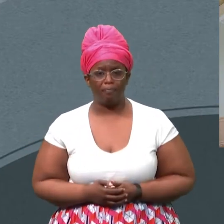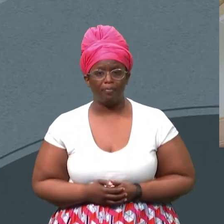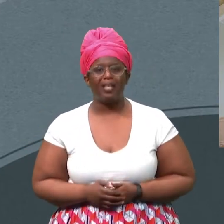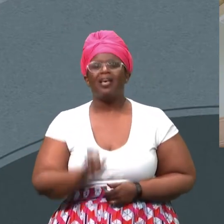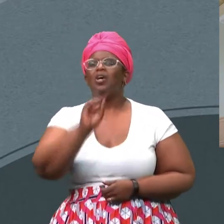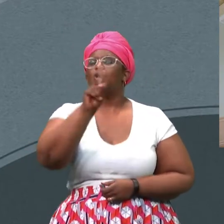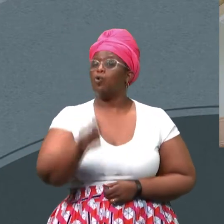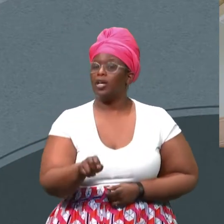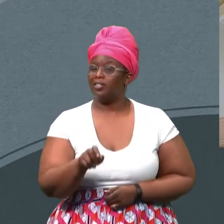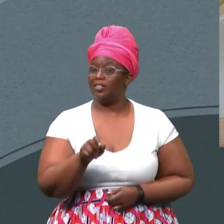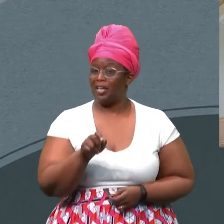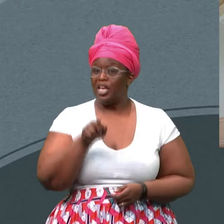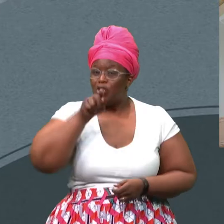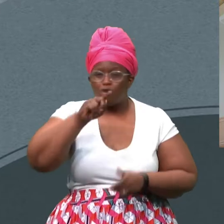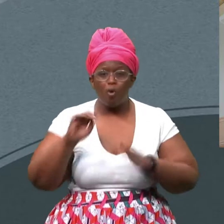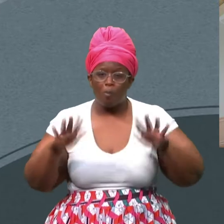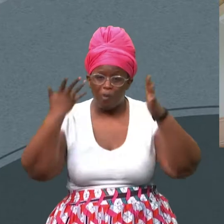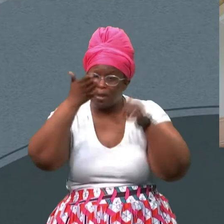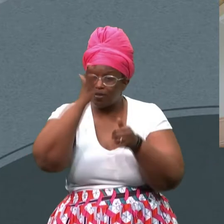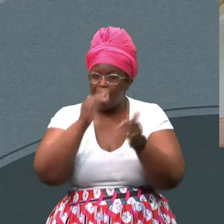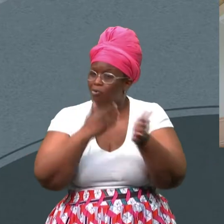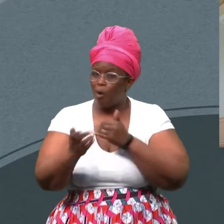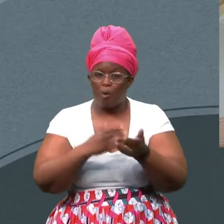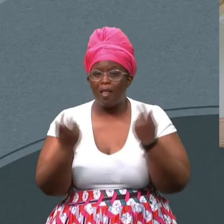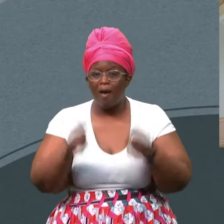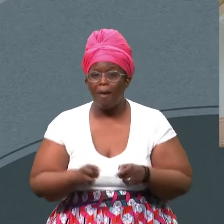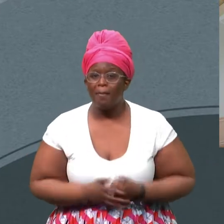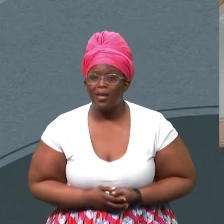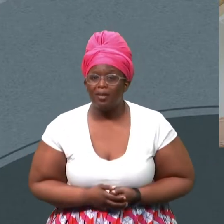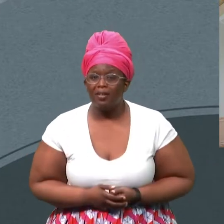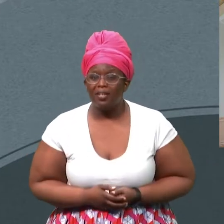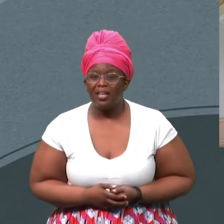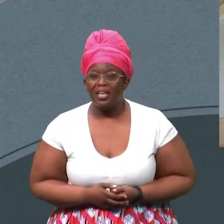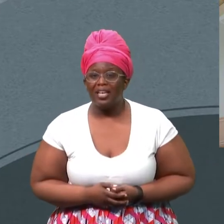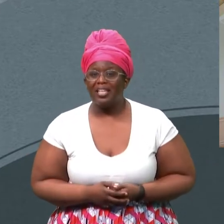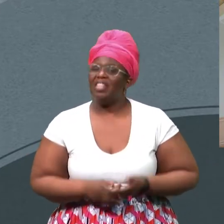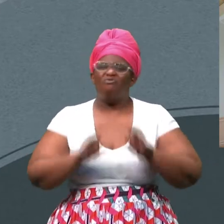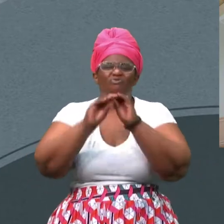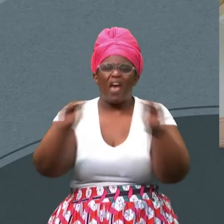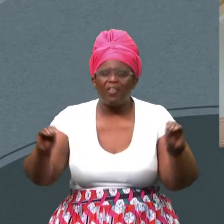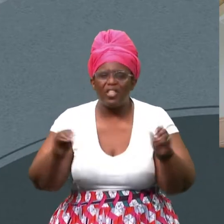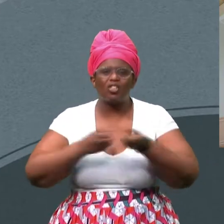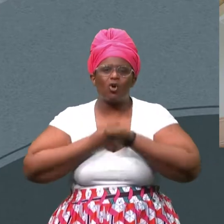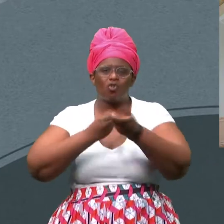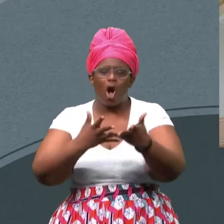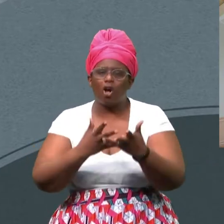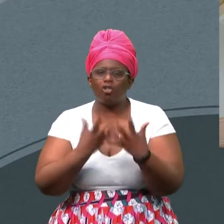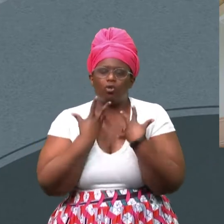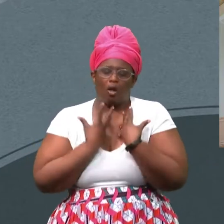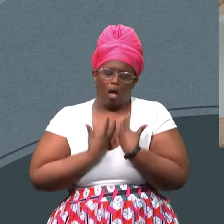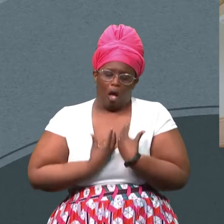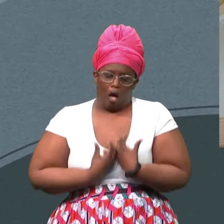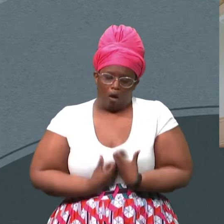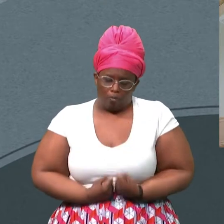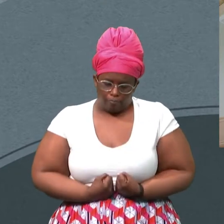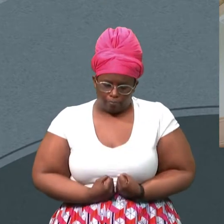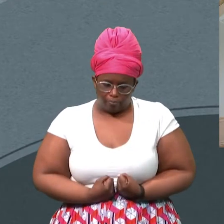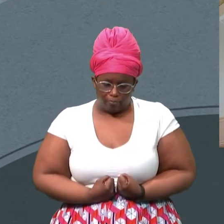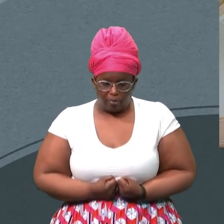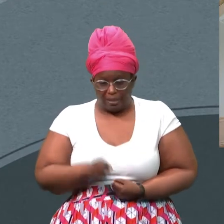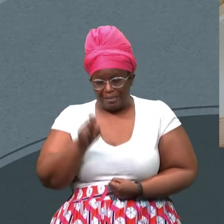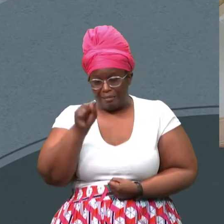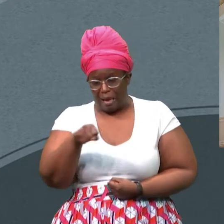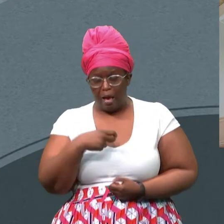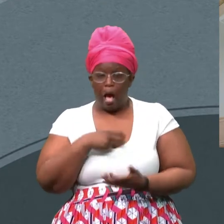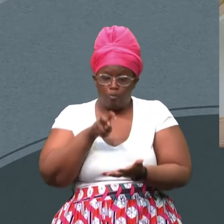an in spite of praise? You know what? Nobody's going to make me shut my mouth. I might even be losing right now. I'm still going to praise